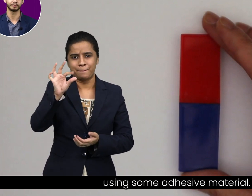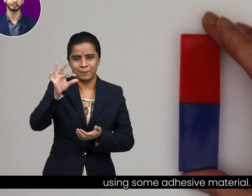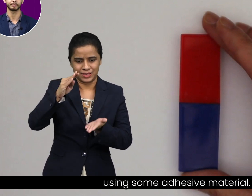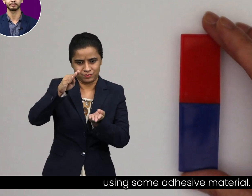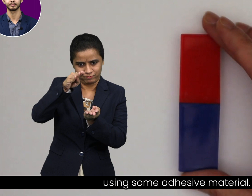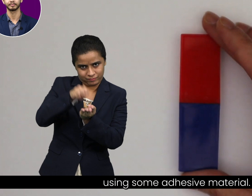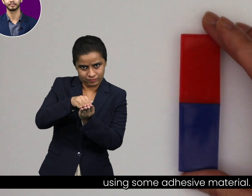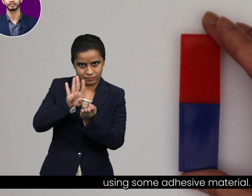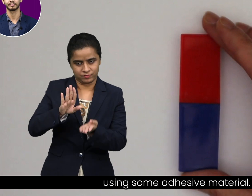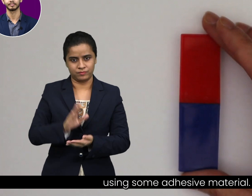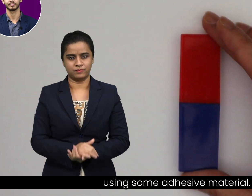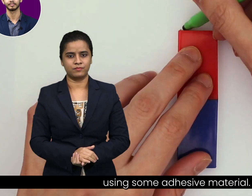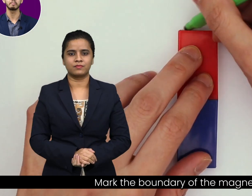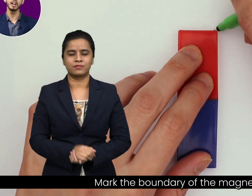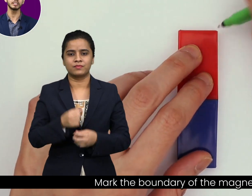material.